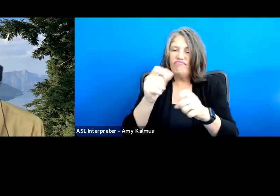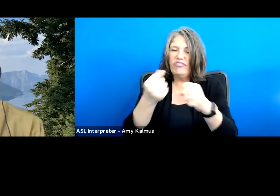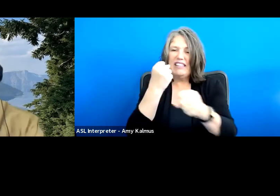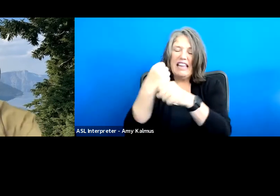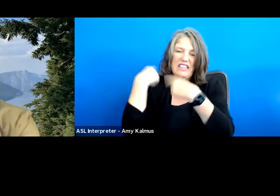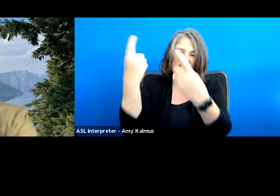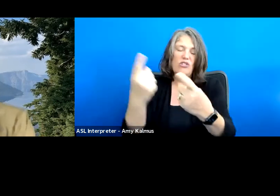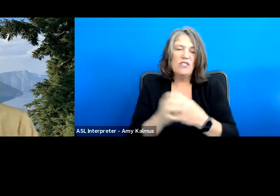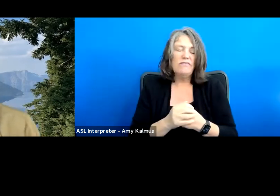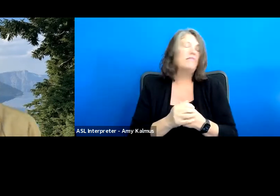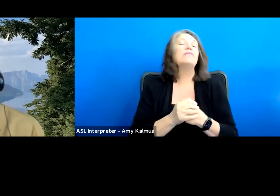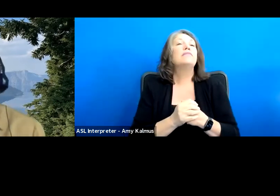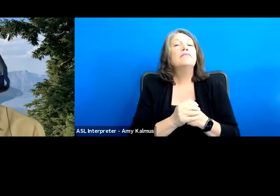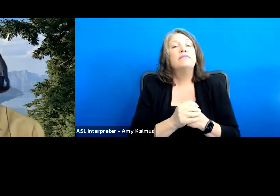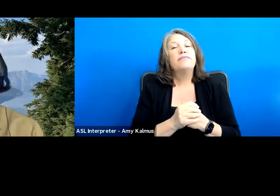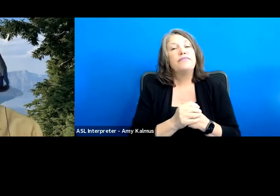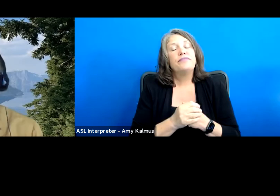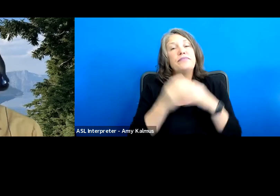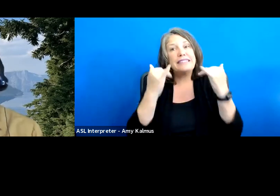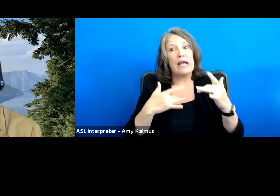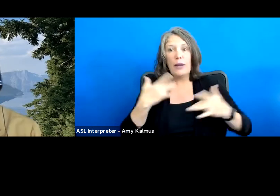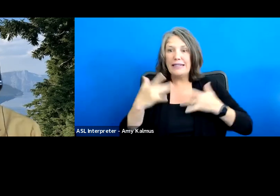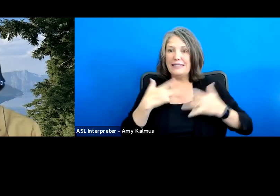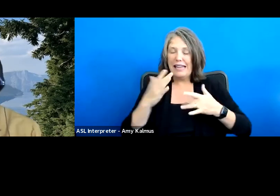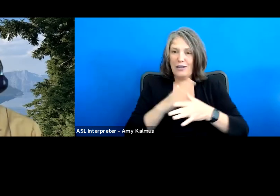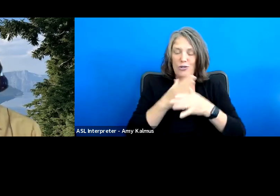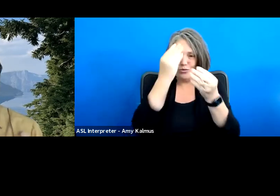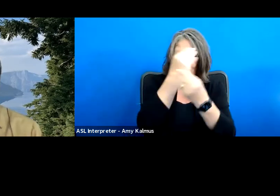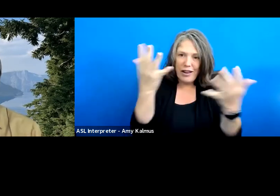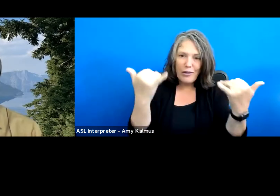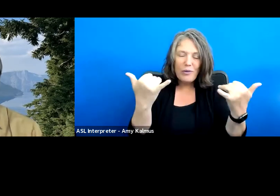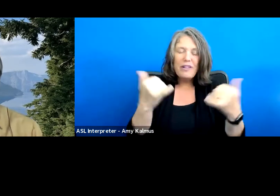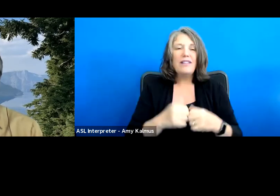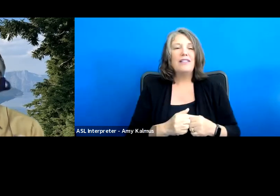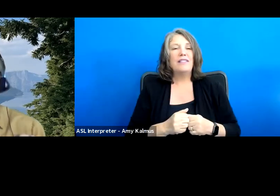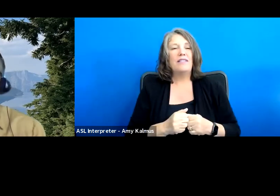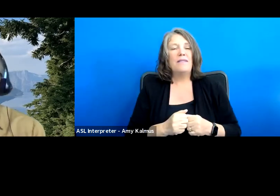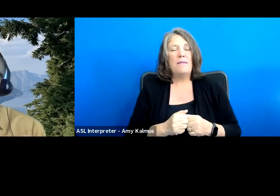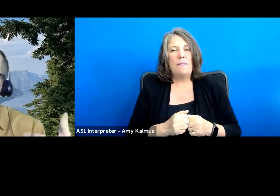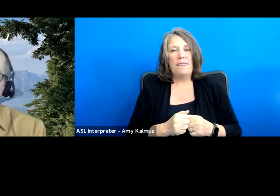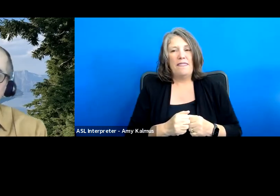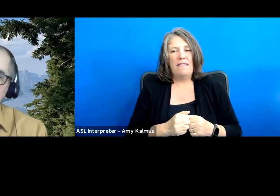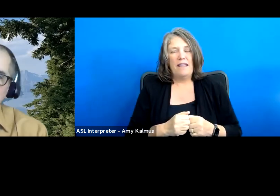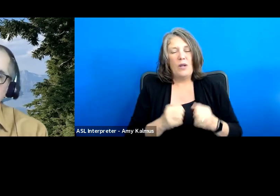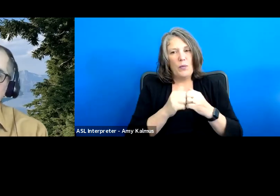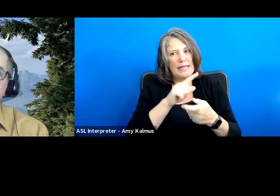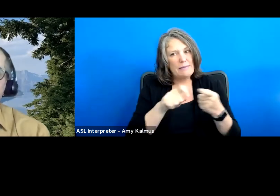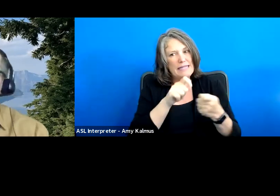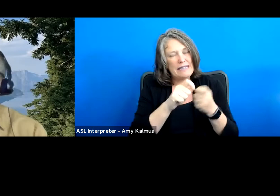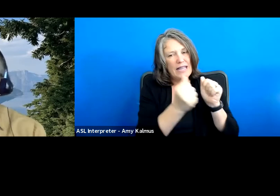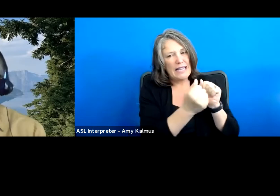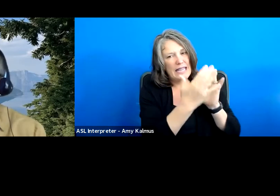teams. What I'm excited to share with you is that by specifically